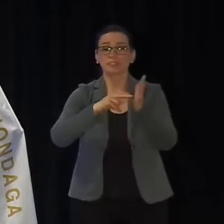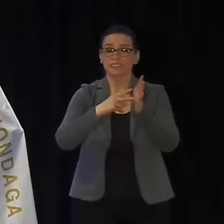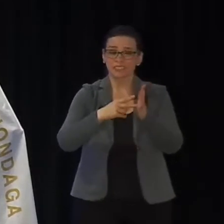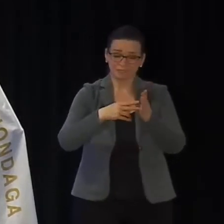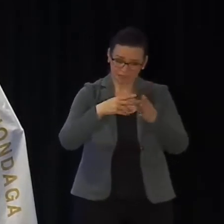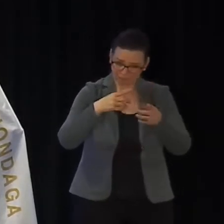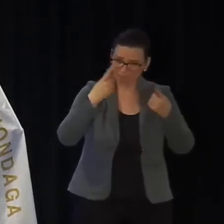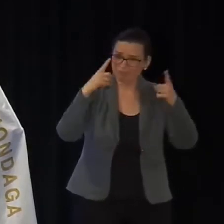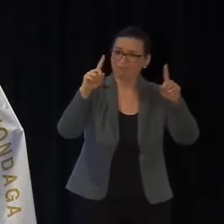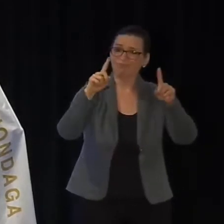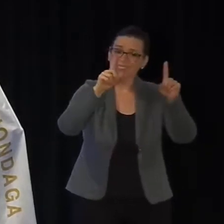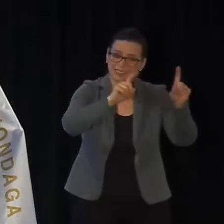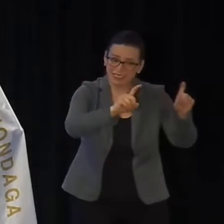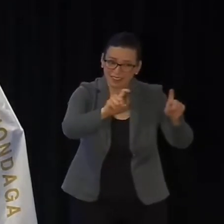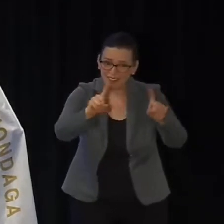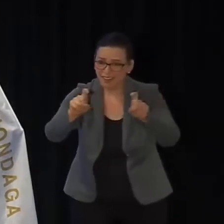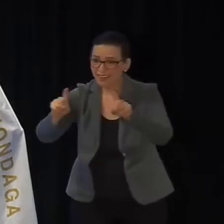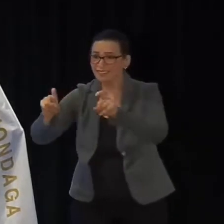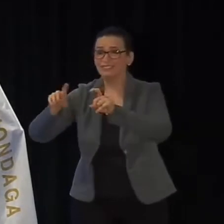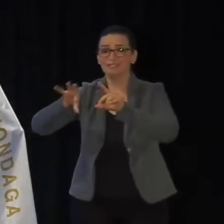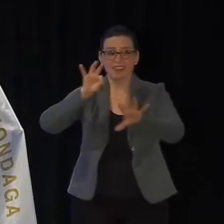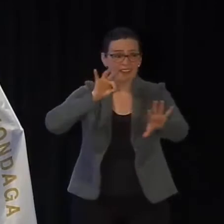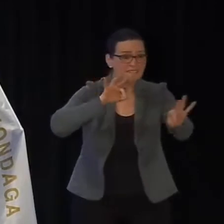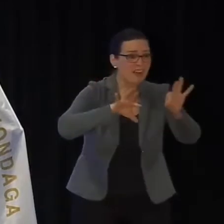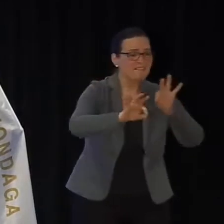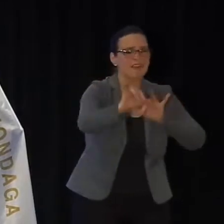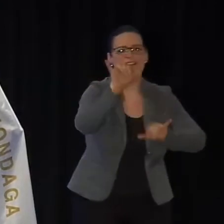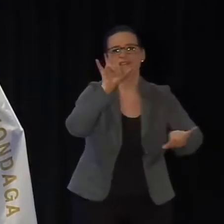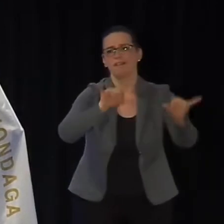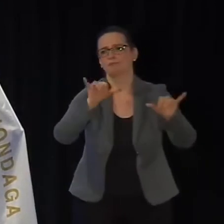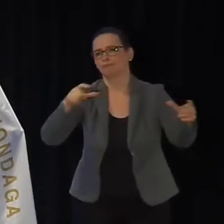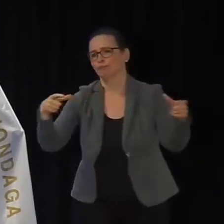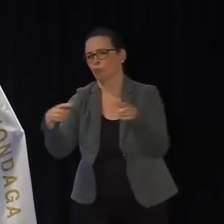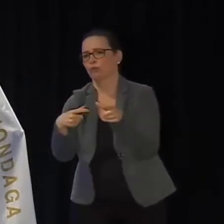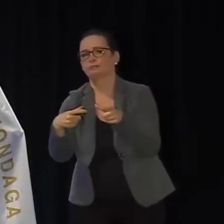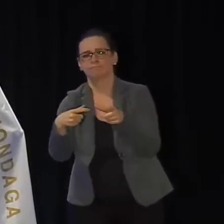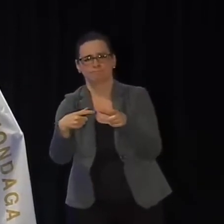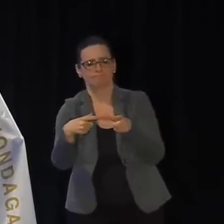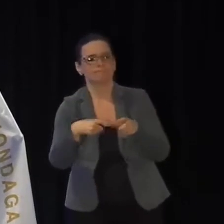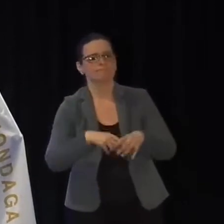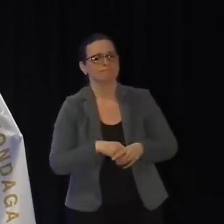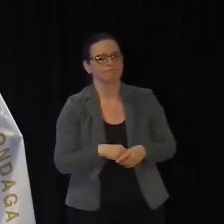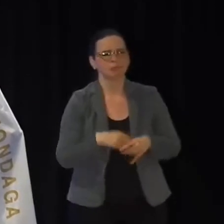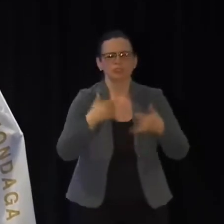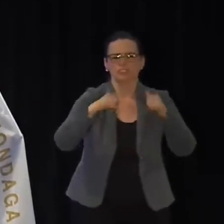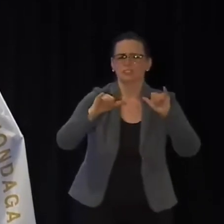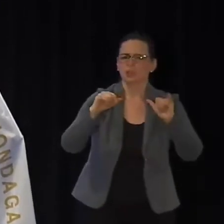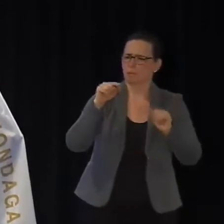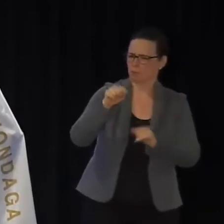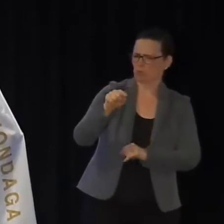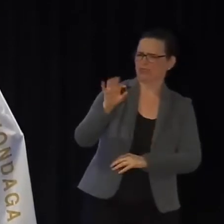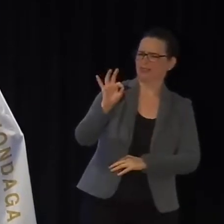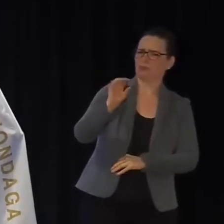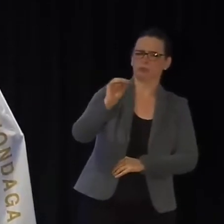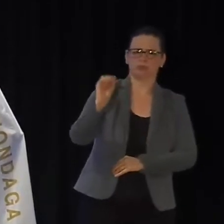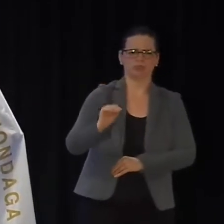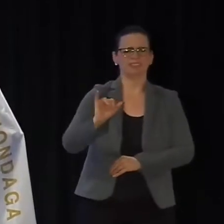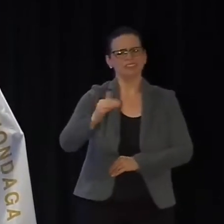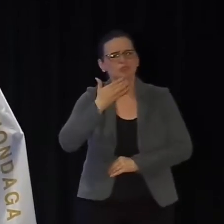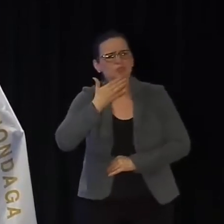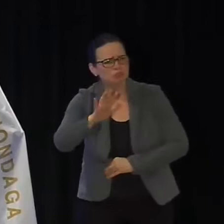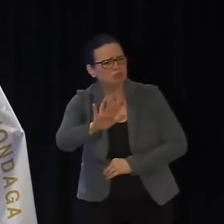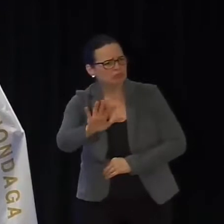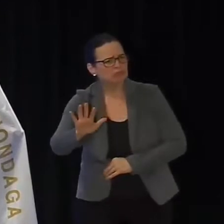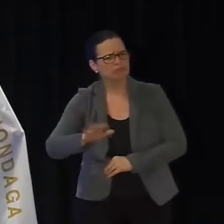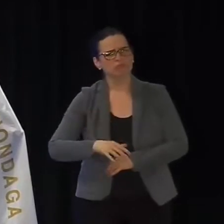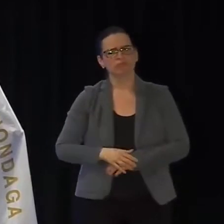as well. As you can see, our positive rate doesn't really move when you have a 90 or a 45 case